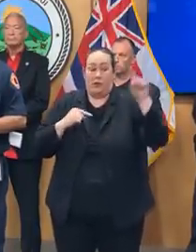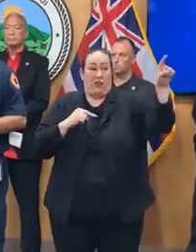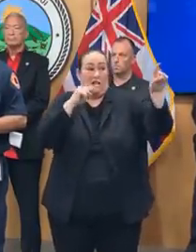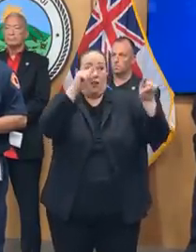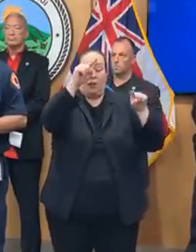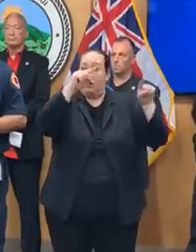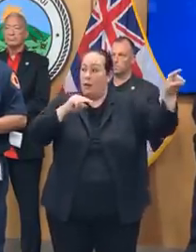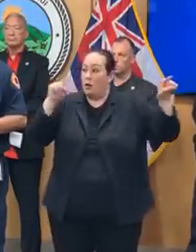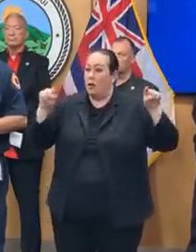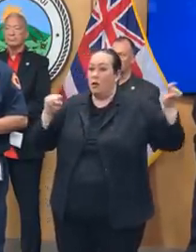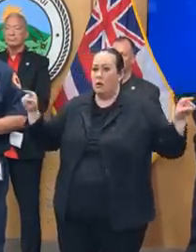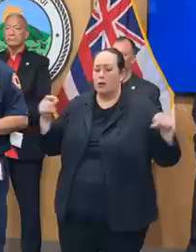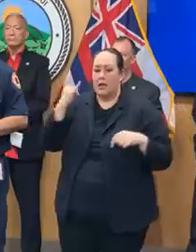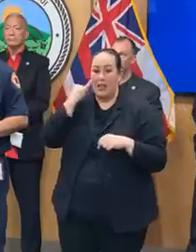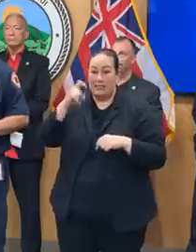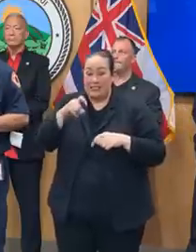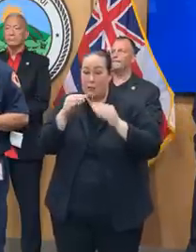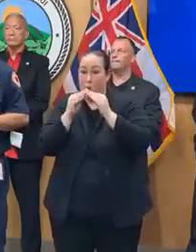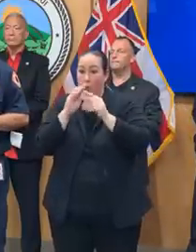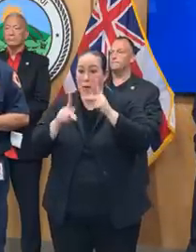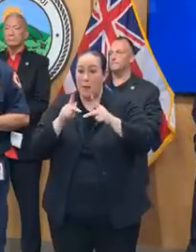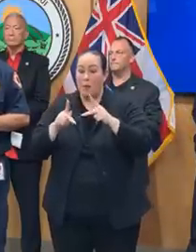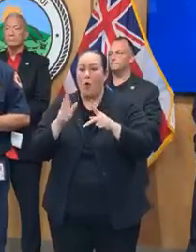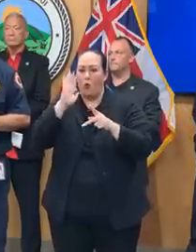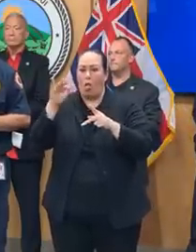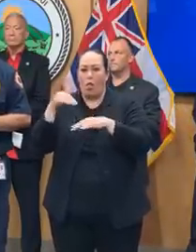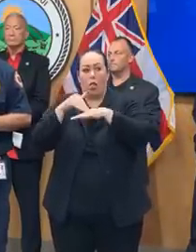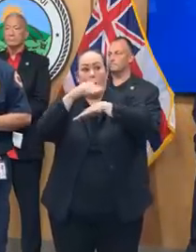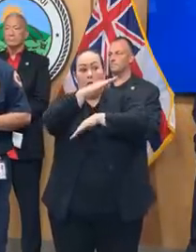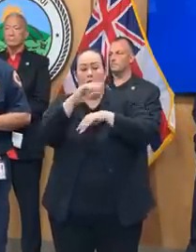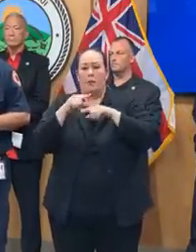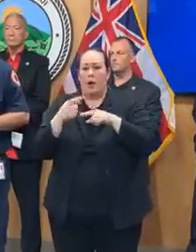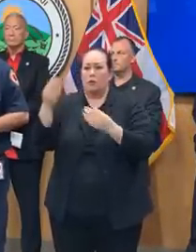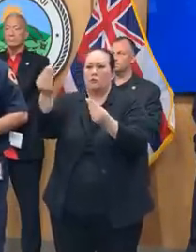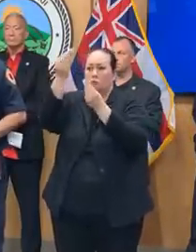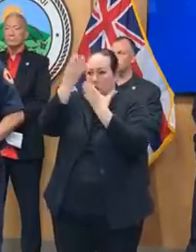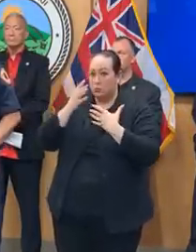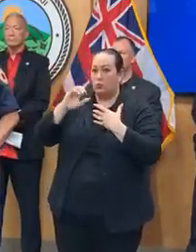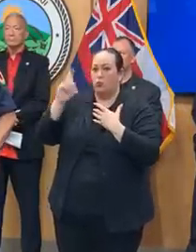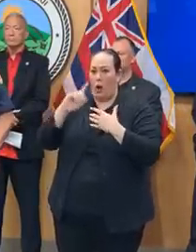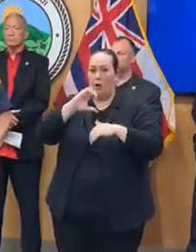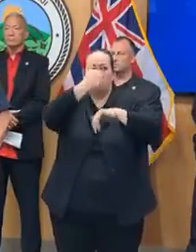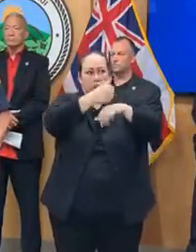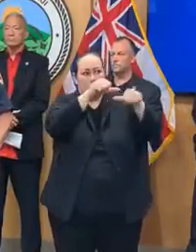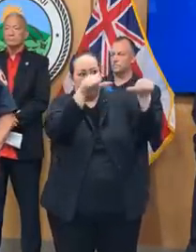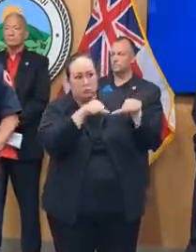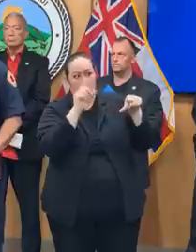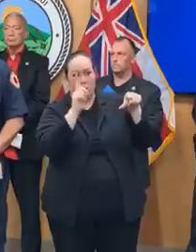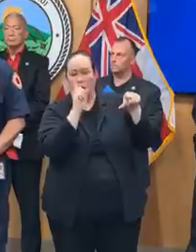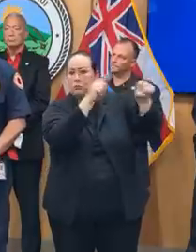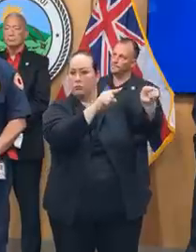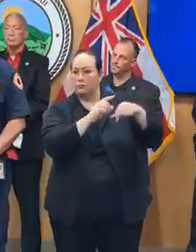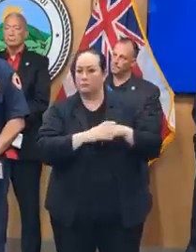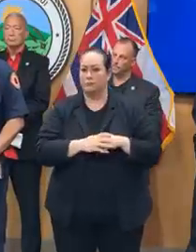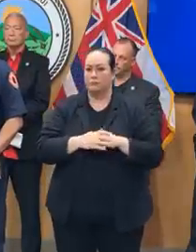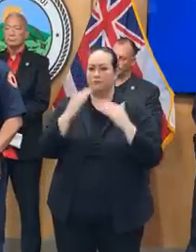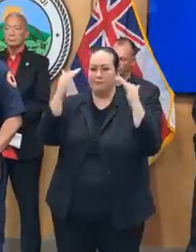more people up there, we will, but we do need information from the public on where the trouble spots are. Second, the Lahaina recovery